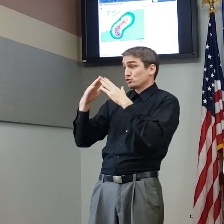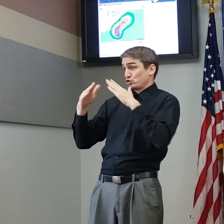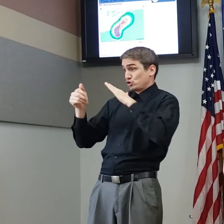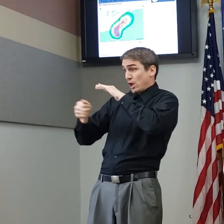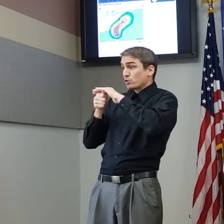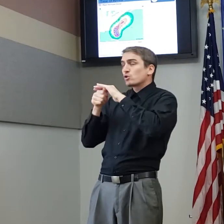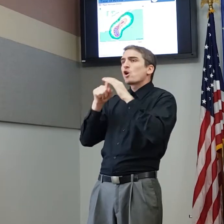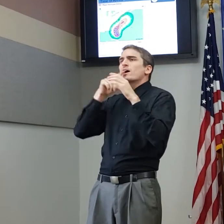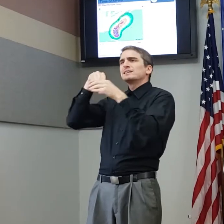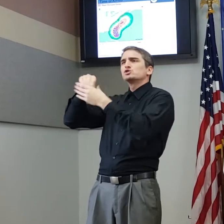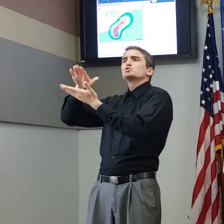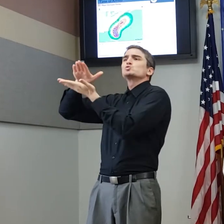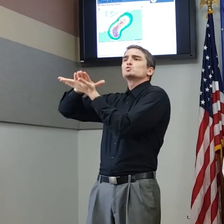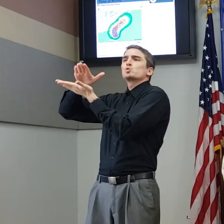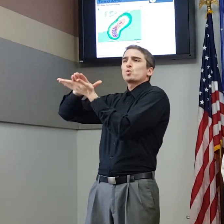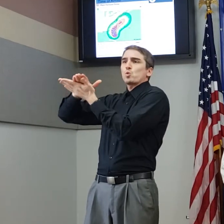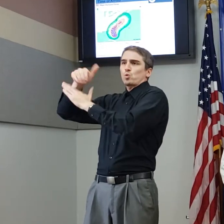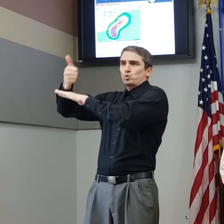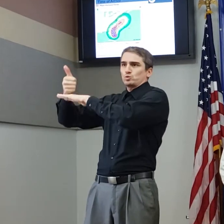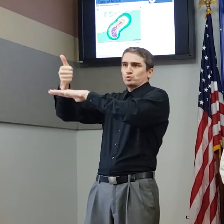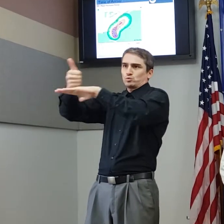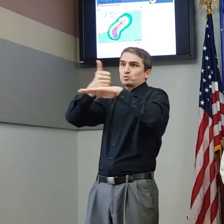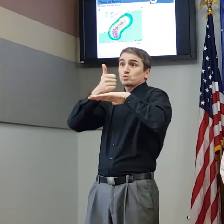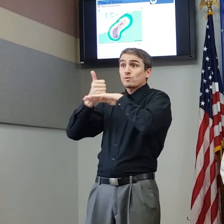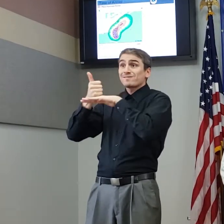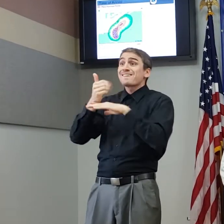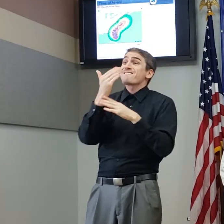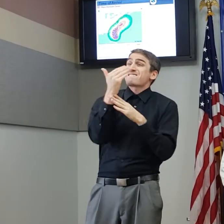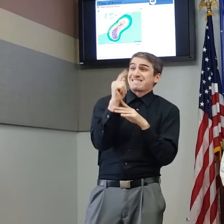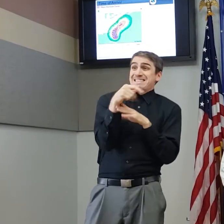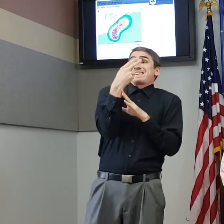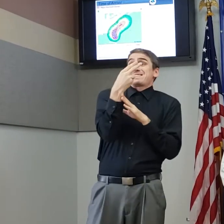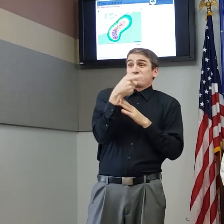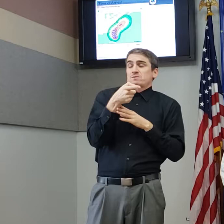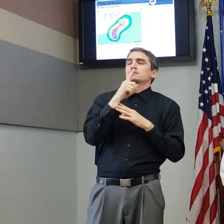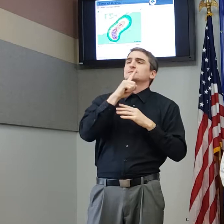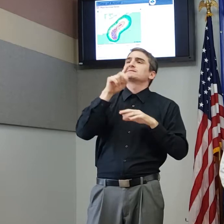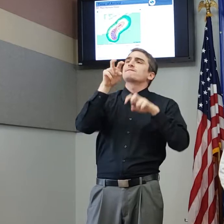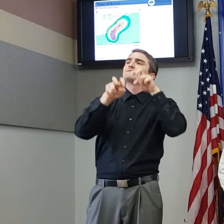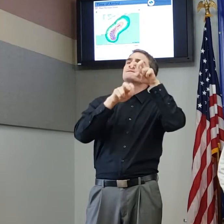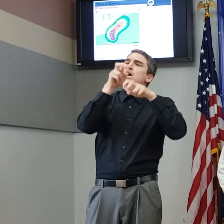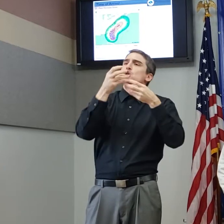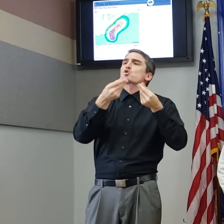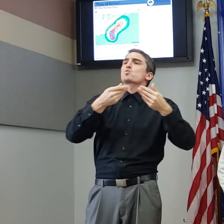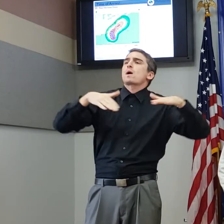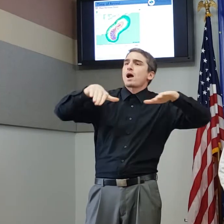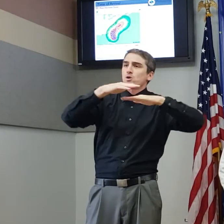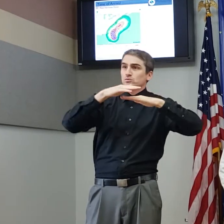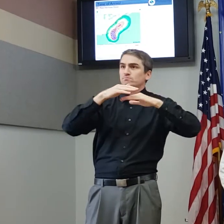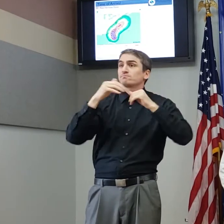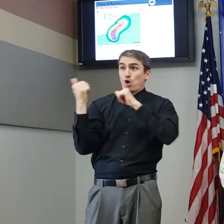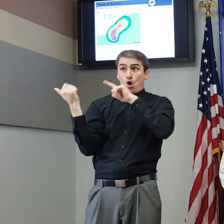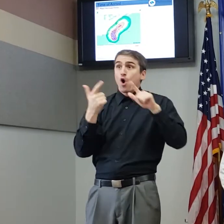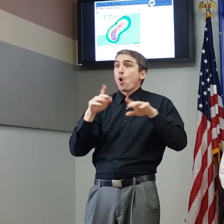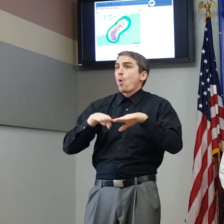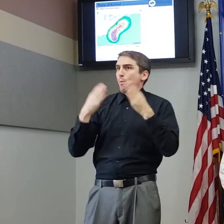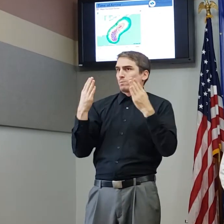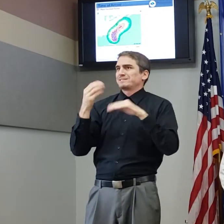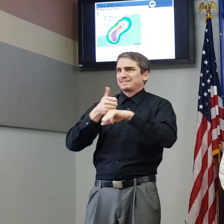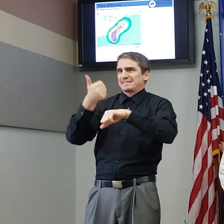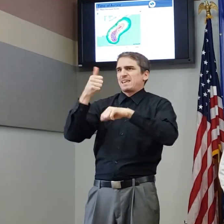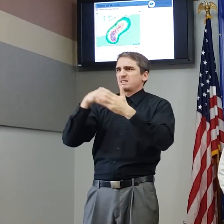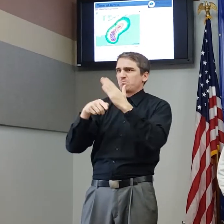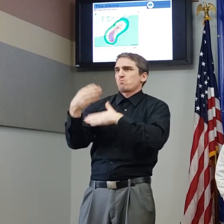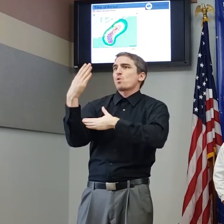located within our schools, and the 15th shelter is our fairgrounds. So those again all opened up at 10 o'clock